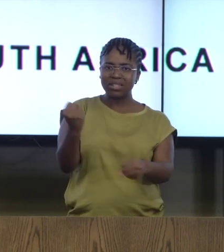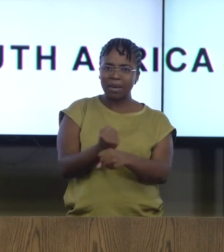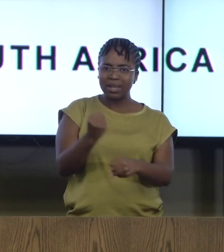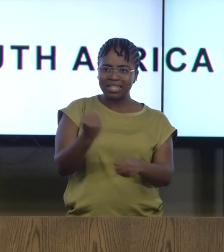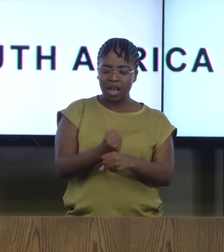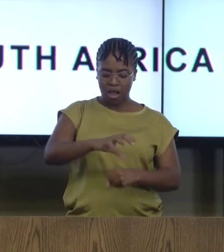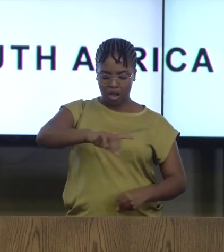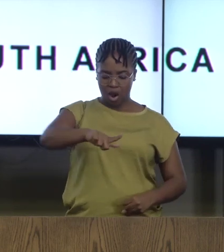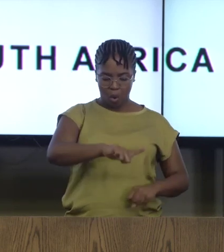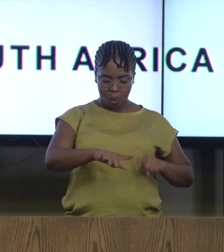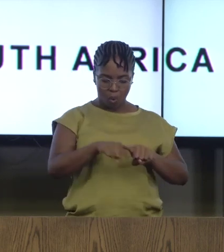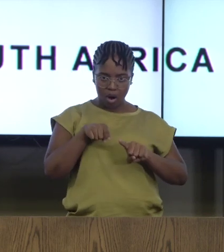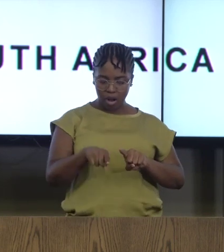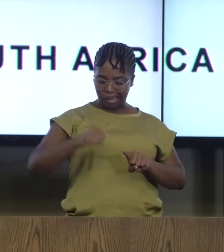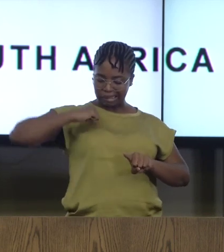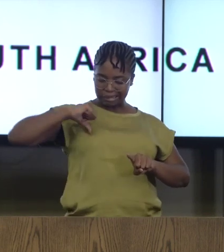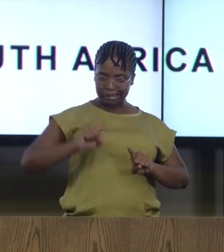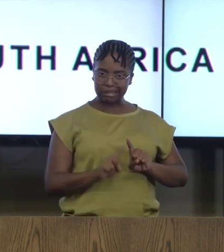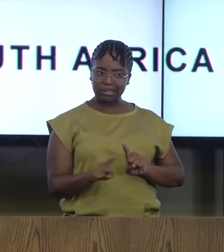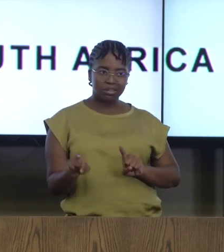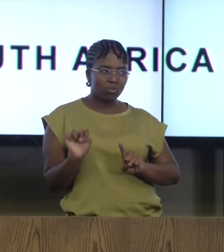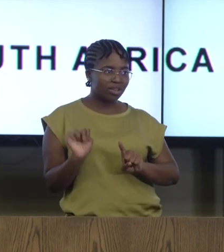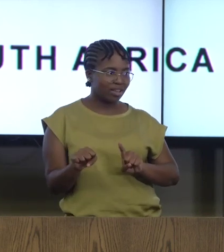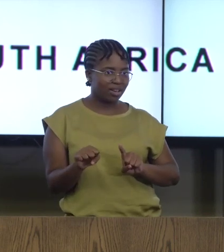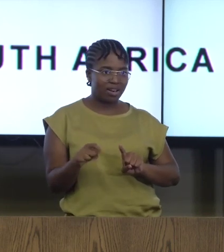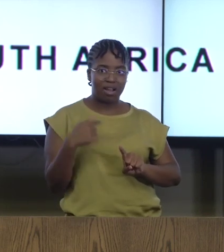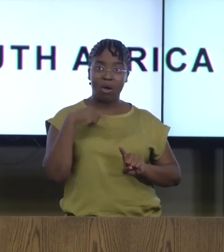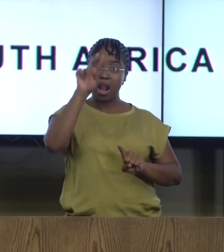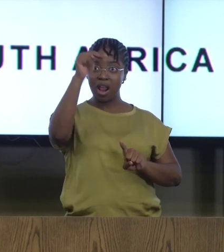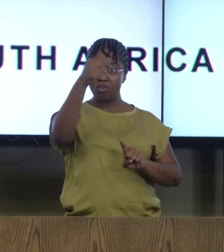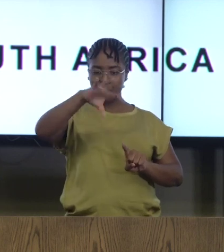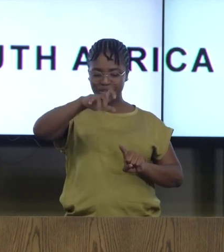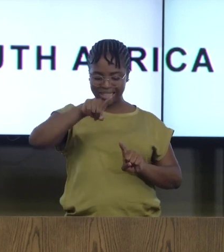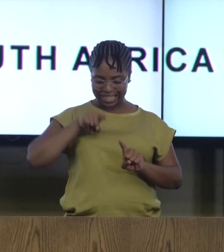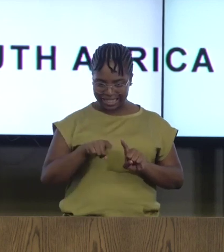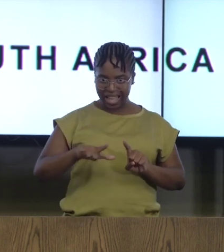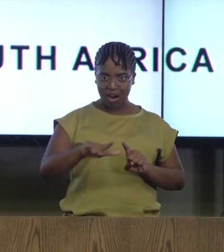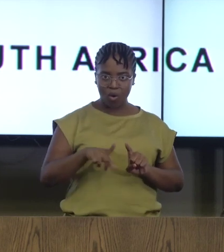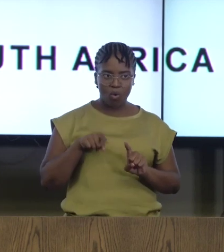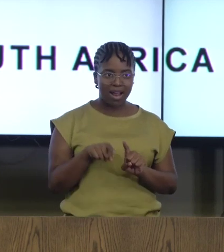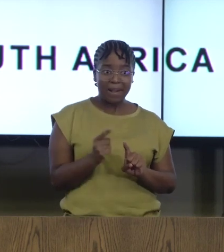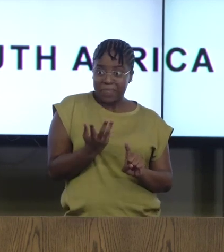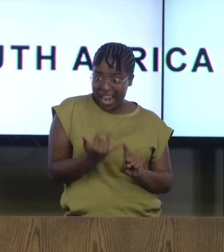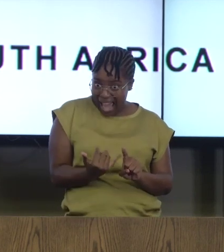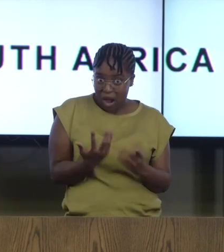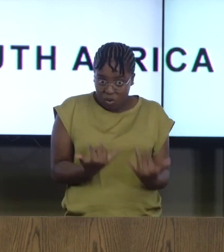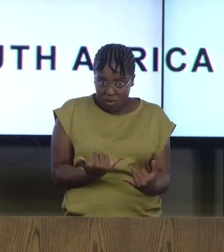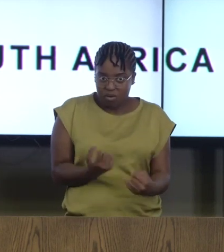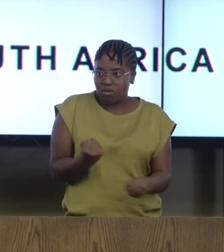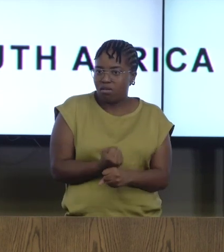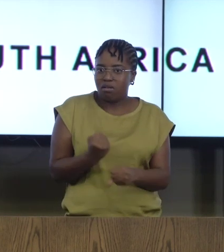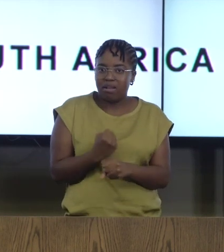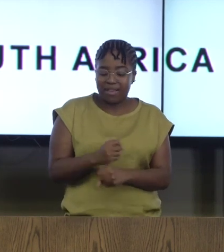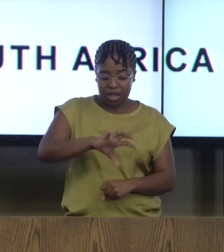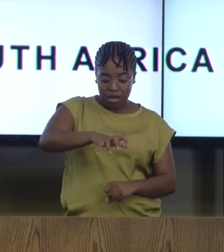district level with the district development model. There isn't a time that can ever test that either than